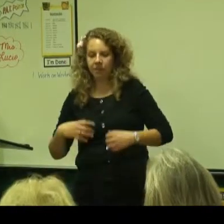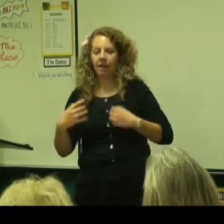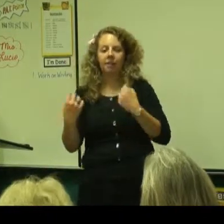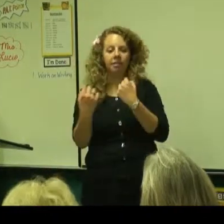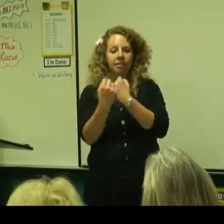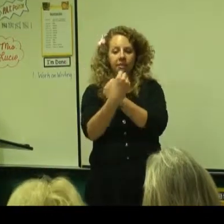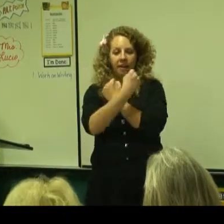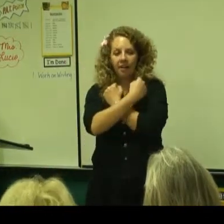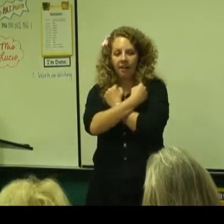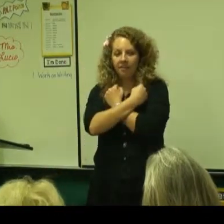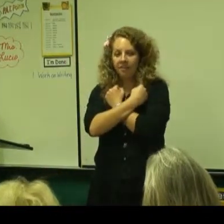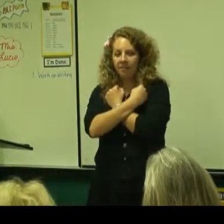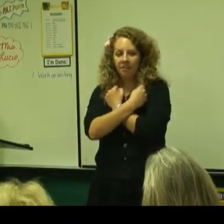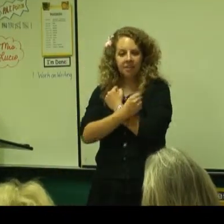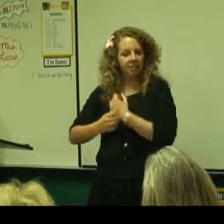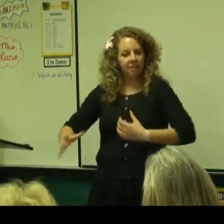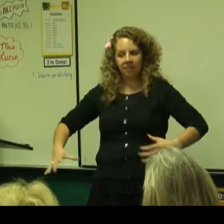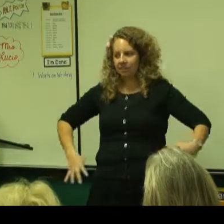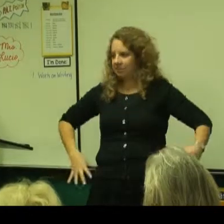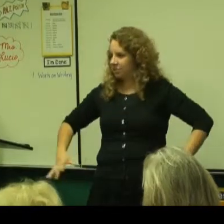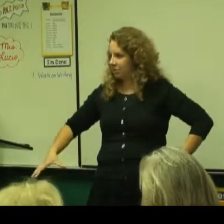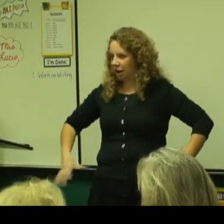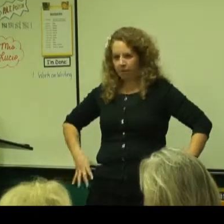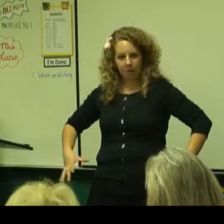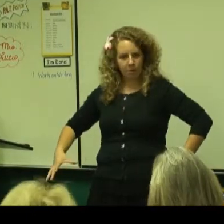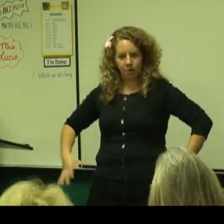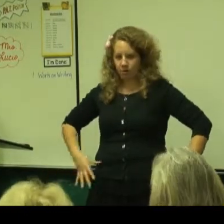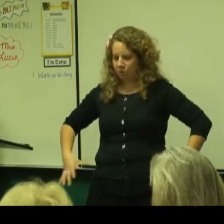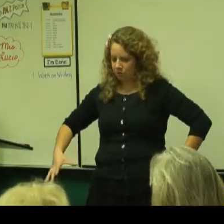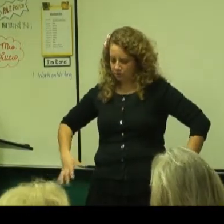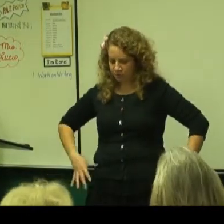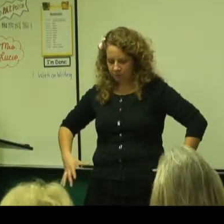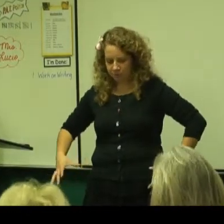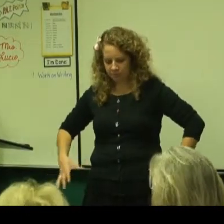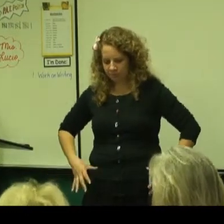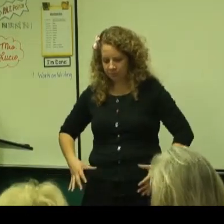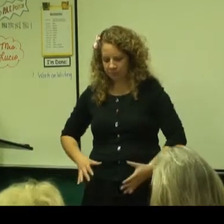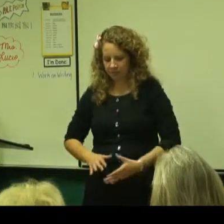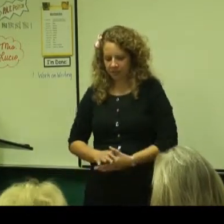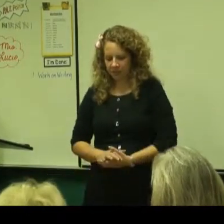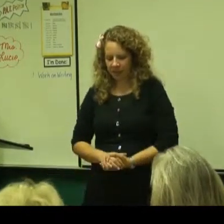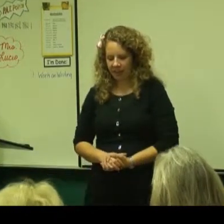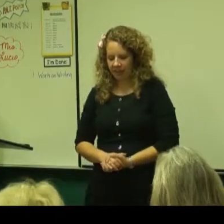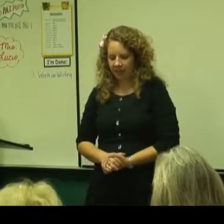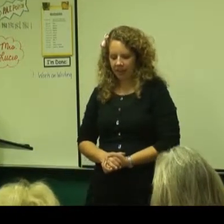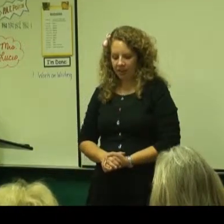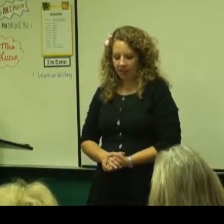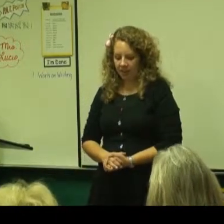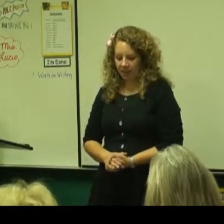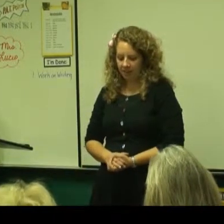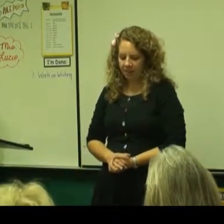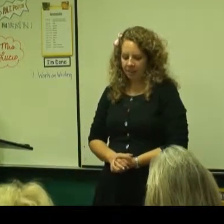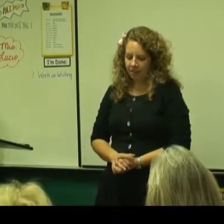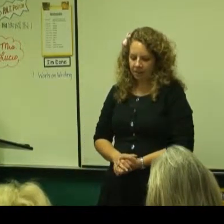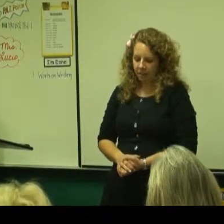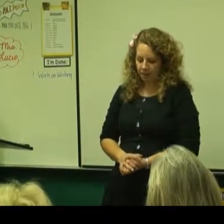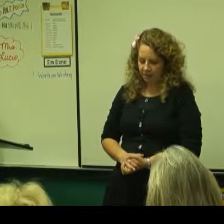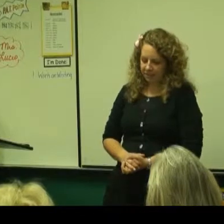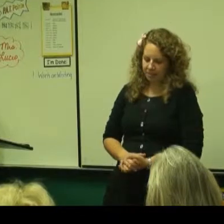say love does not boast. Okay, and then it says